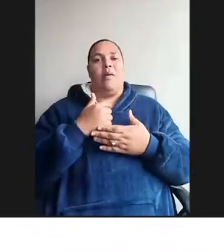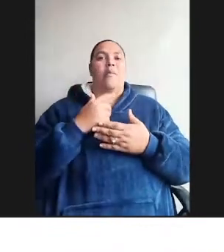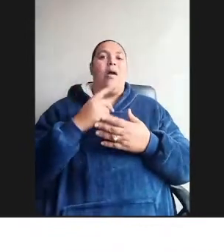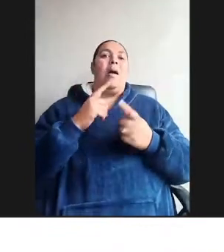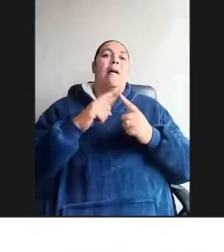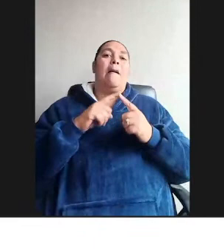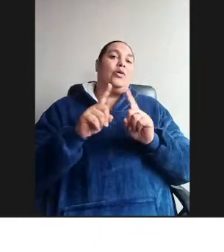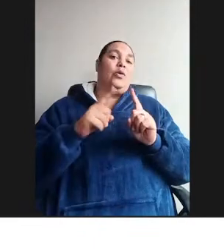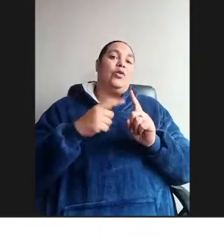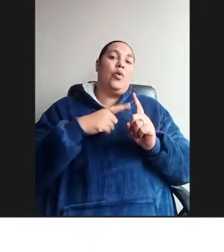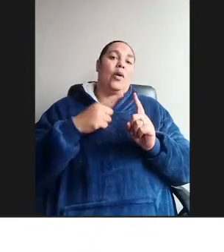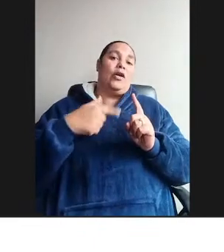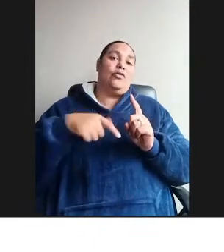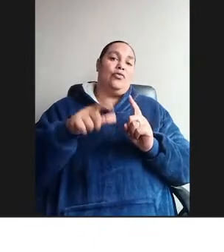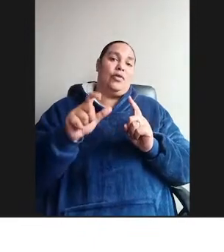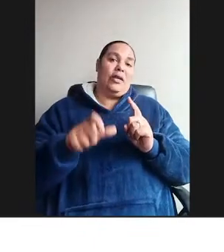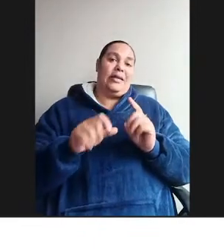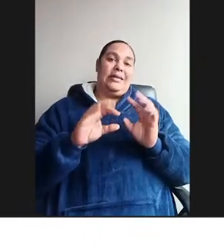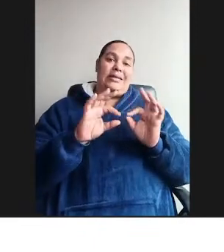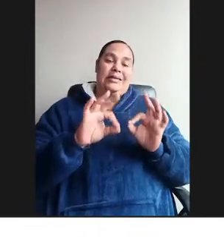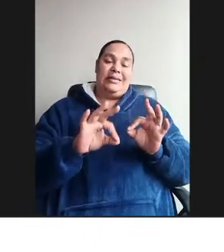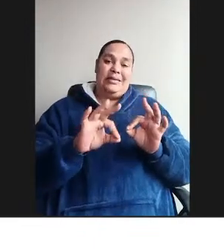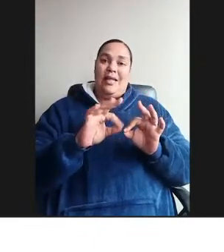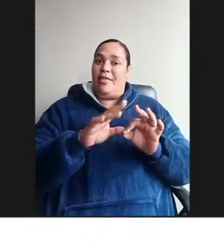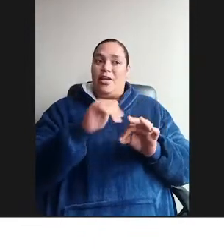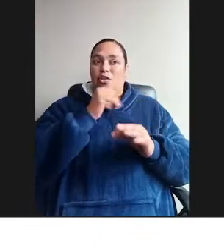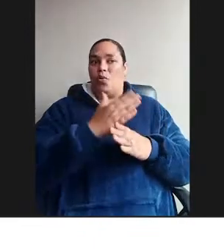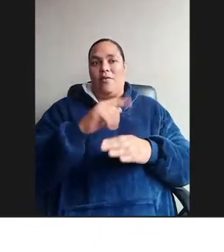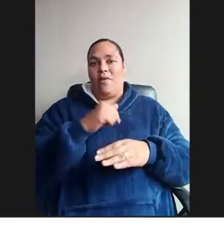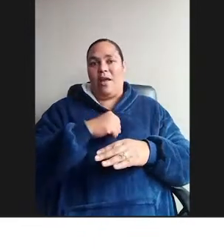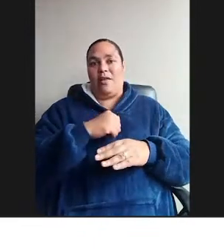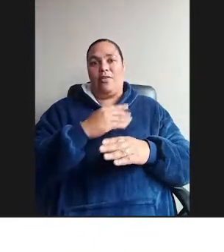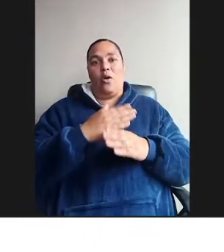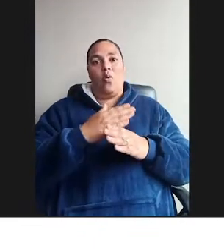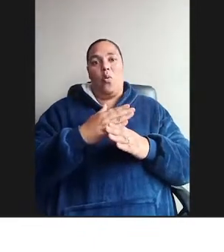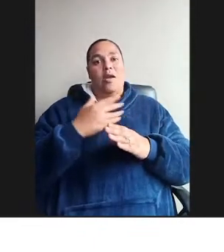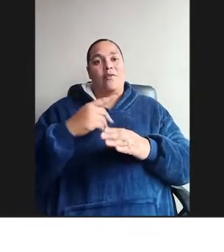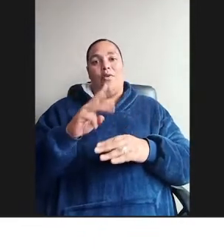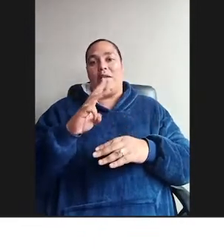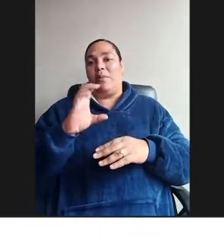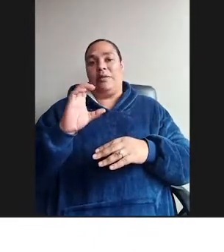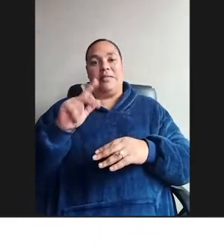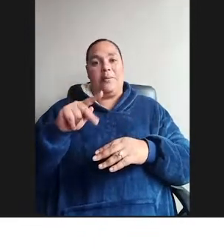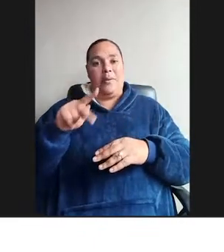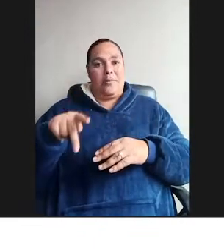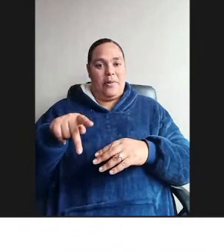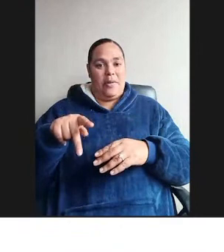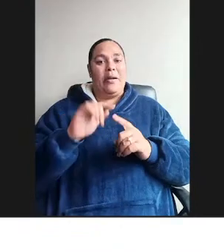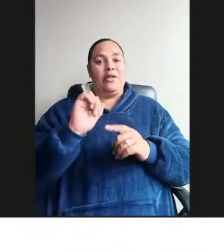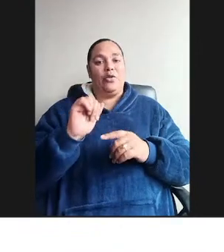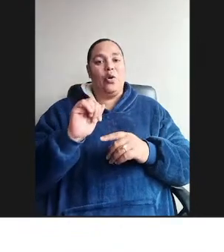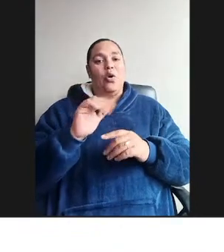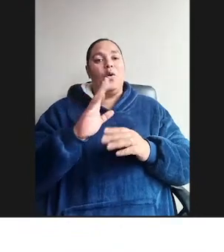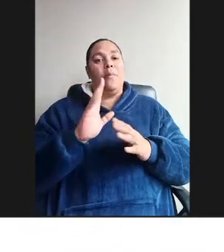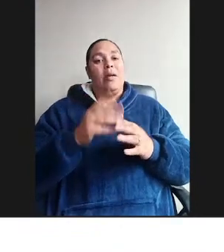Chair, these CDWs are not working for us. They're not working for the WCPP. They are supporting us. So whatever assistance